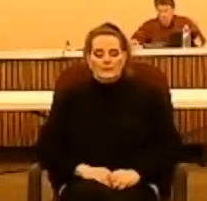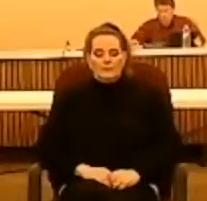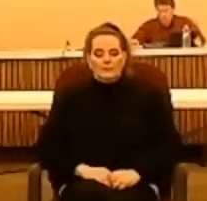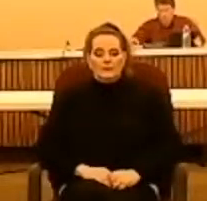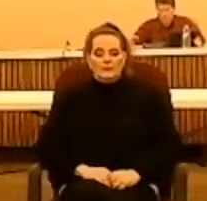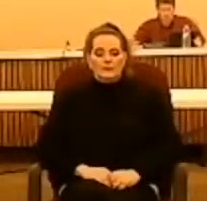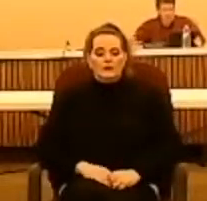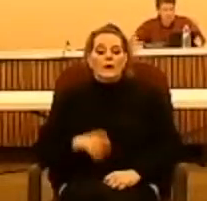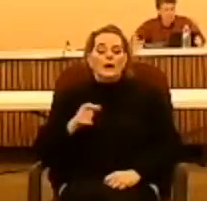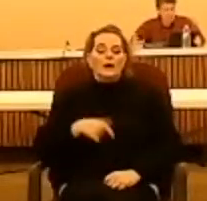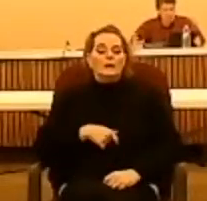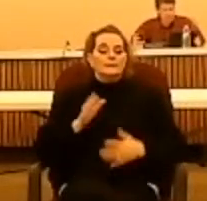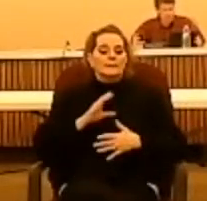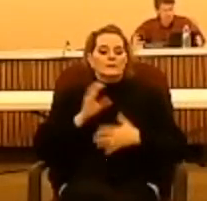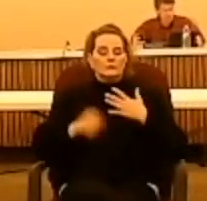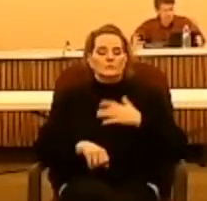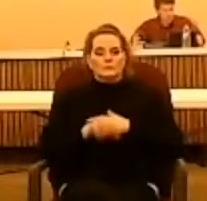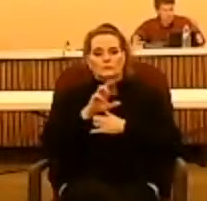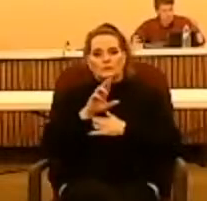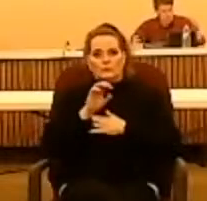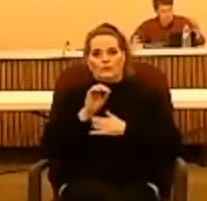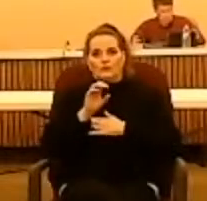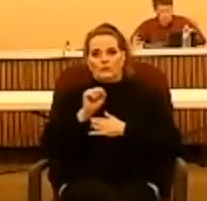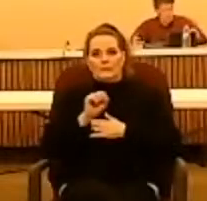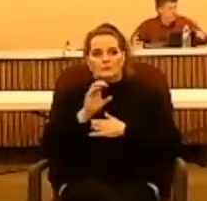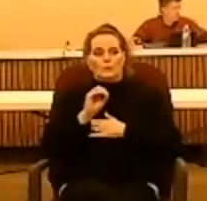And that concludes our resolutions.